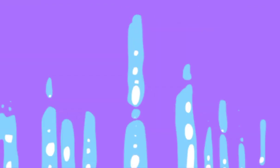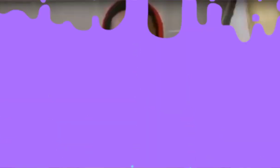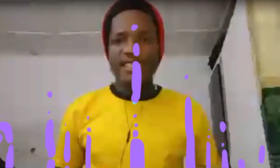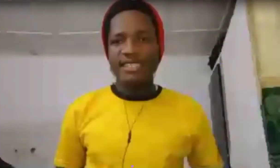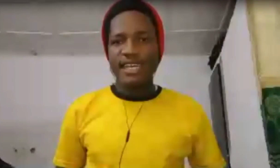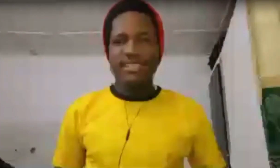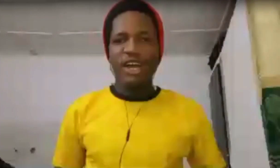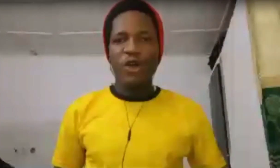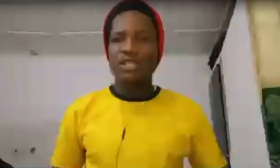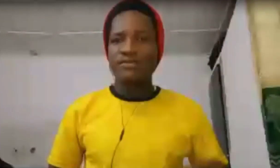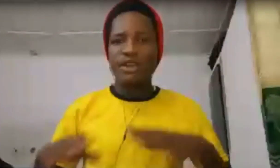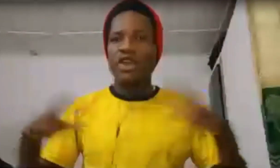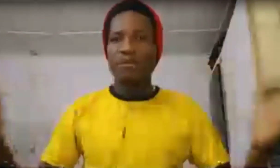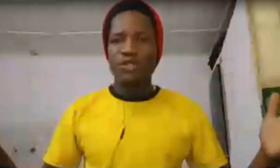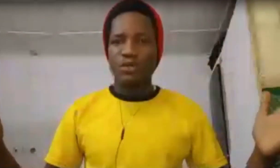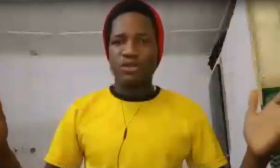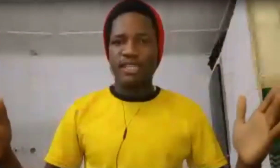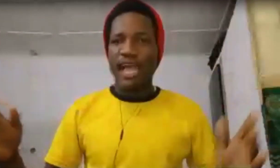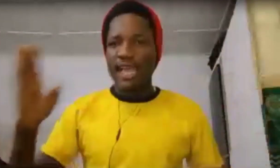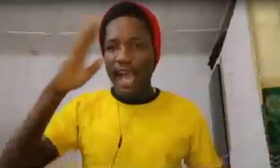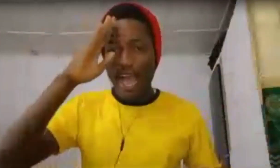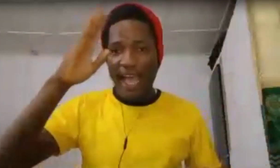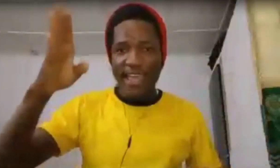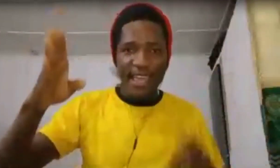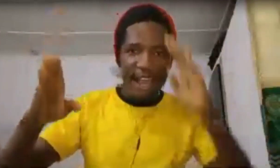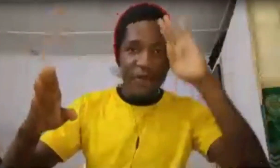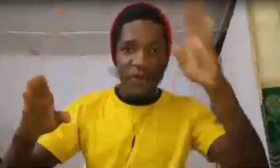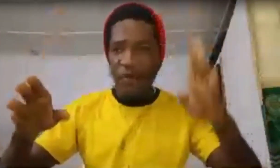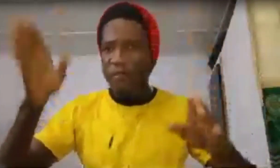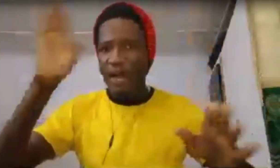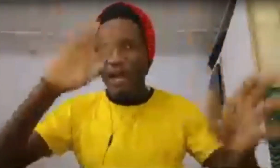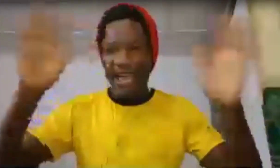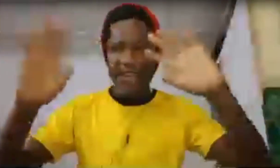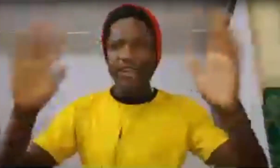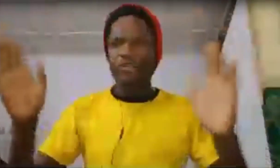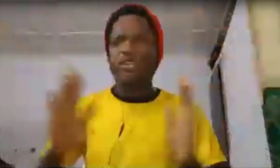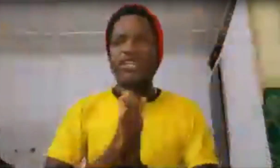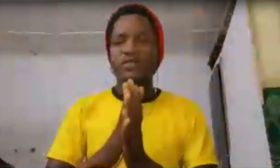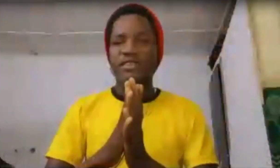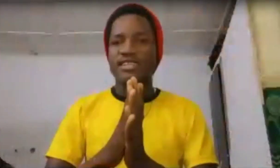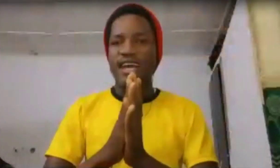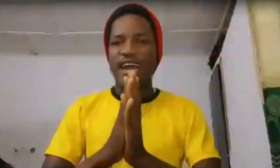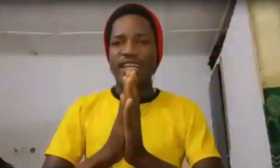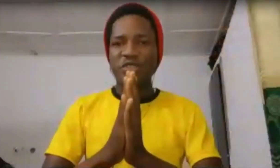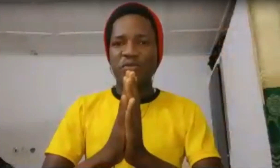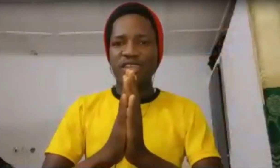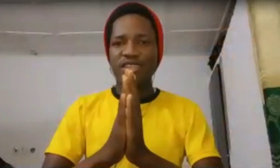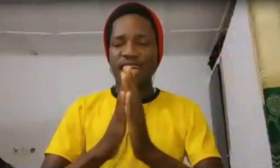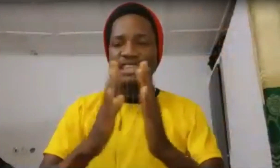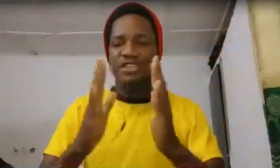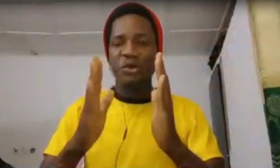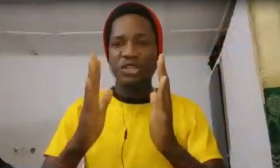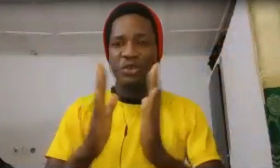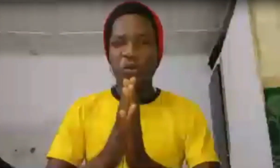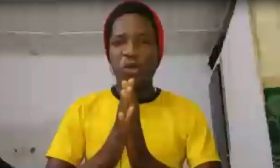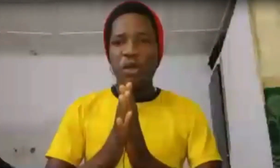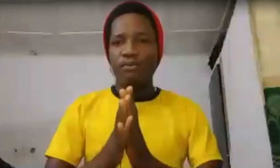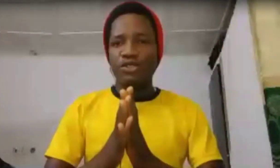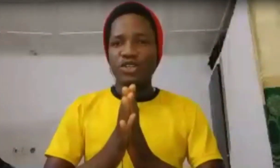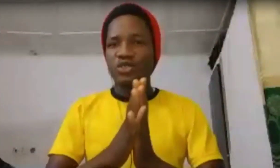There are certain signs that are already very common to us, like hi, hello, bye. Those kinds of things are things you already know. But just